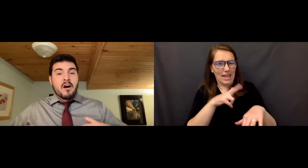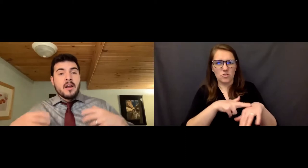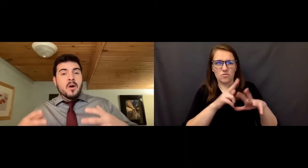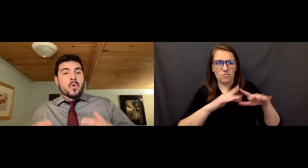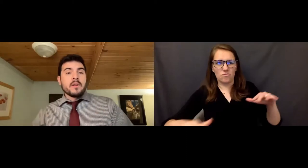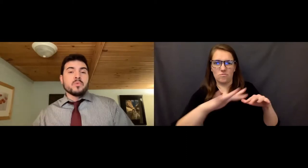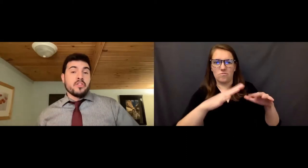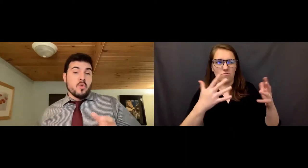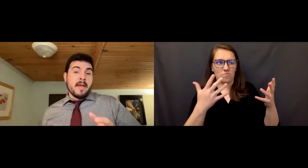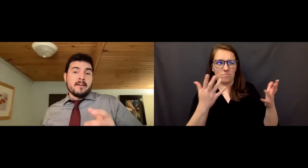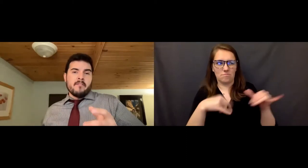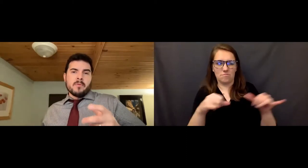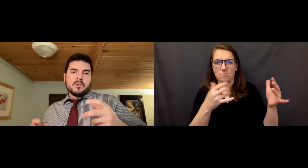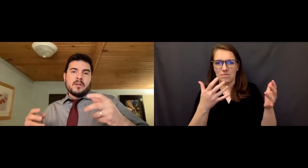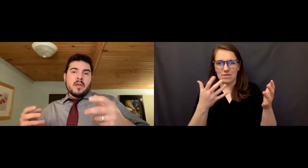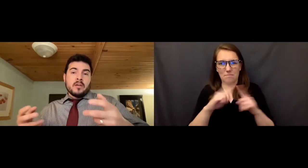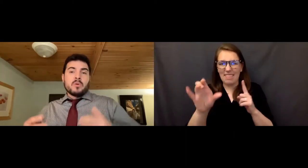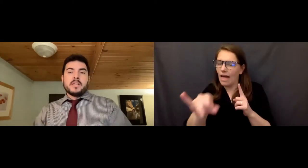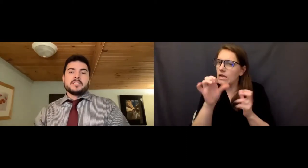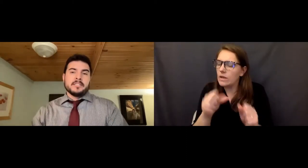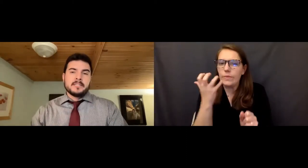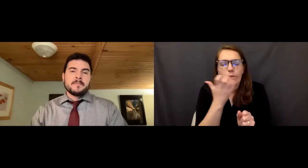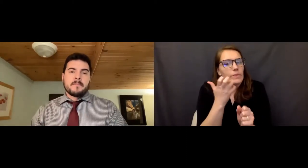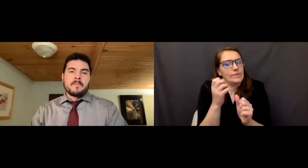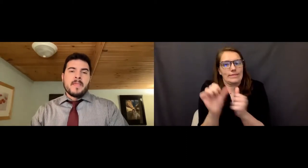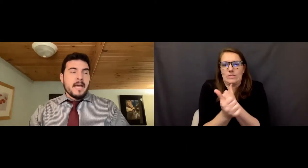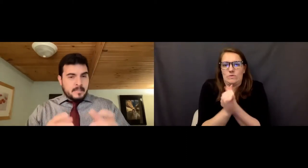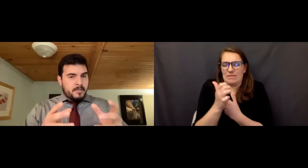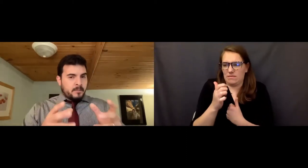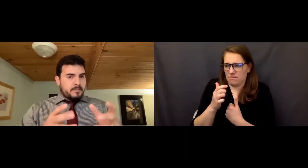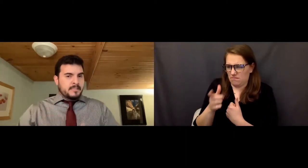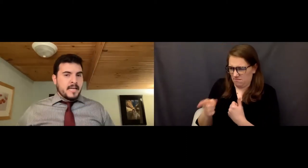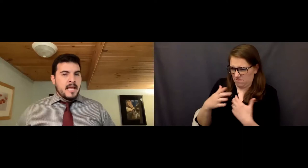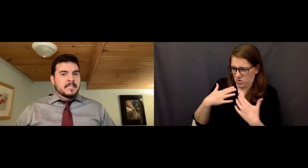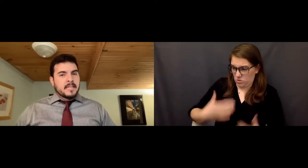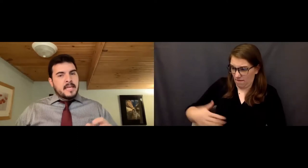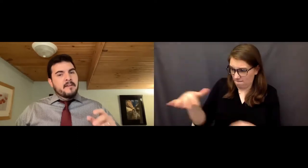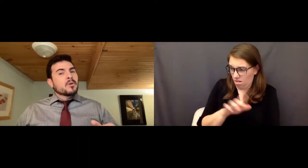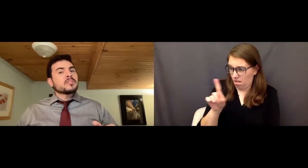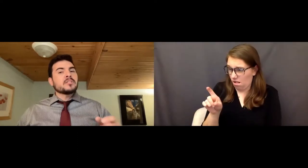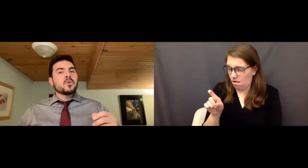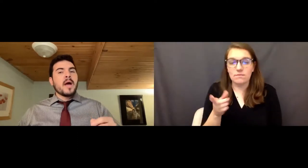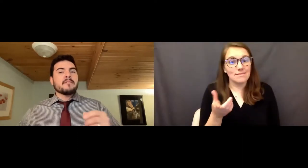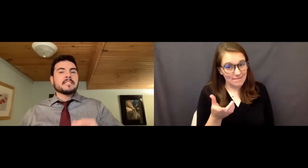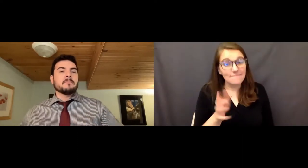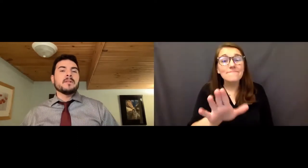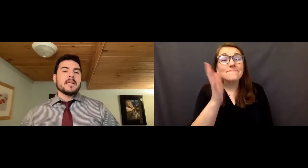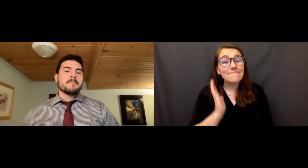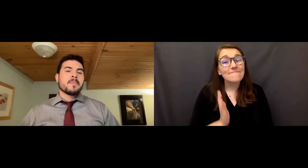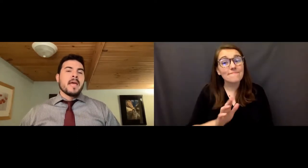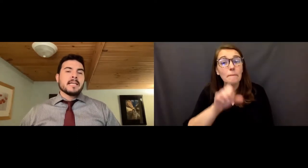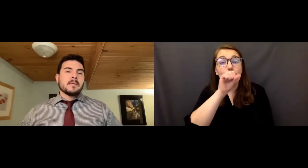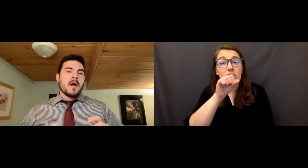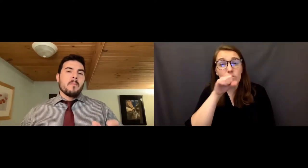of thought according to which the humanity of a person could be questioned. As the bishops said, to think of persons who have a